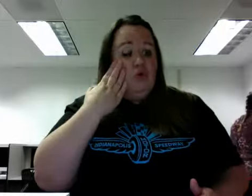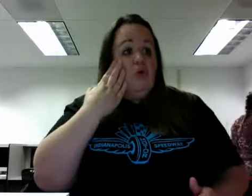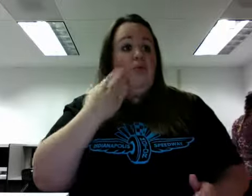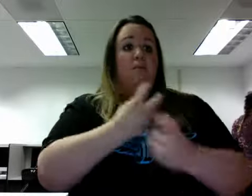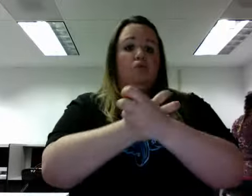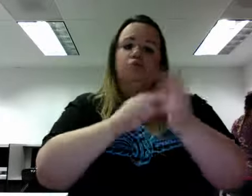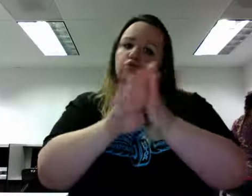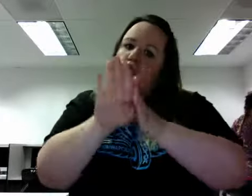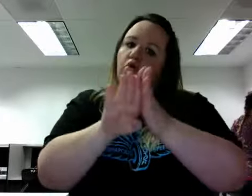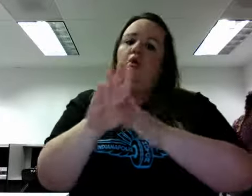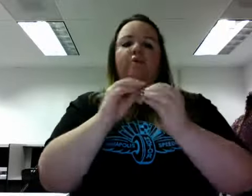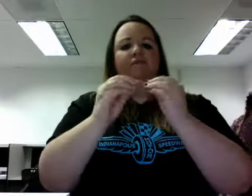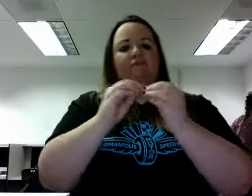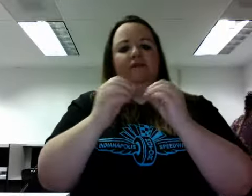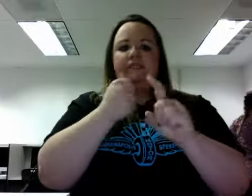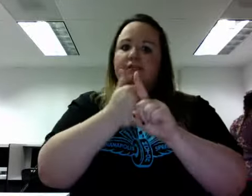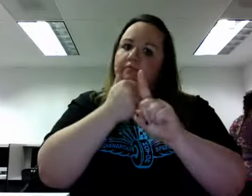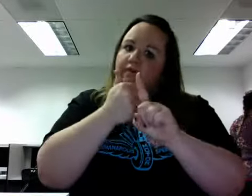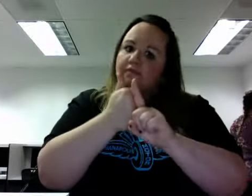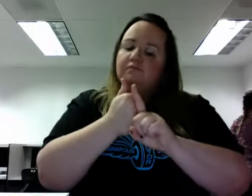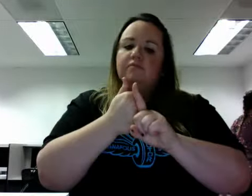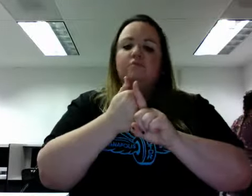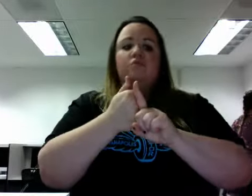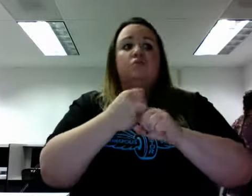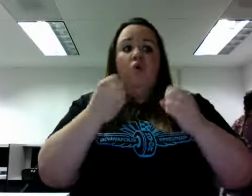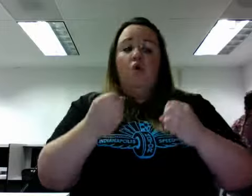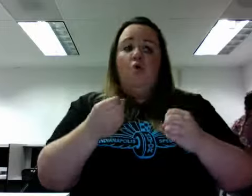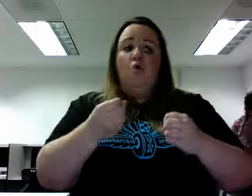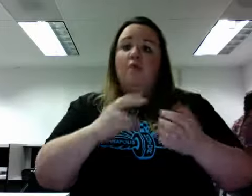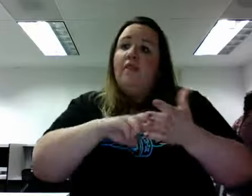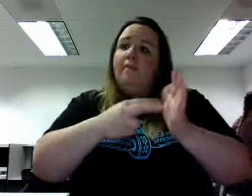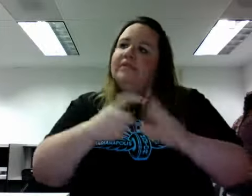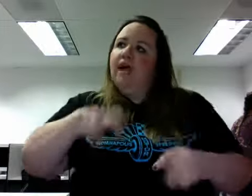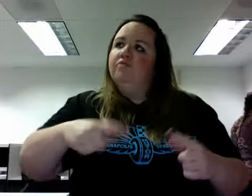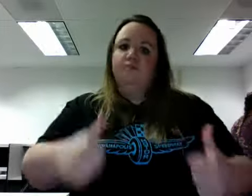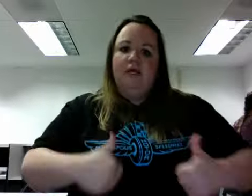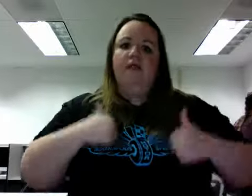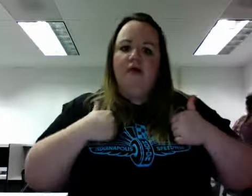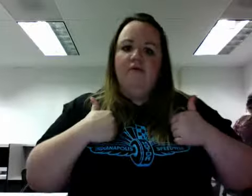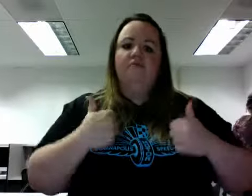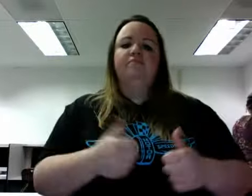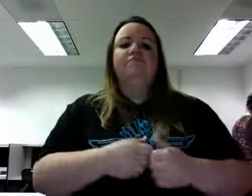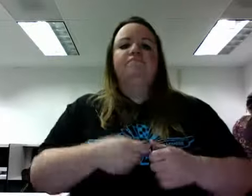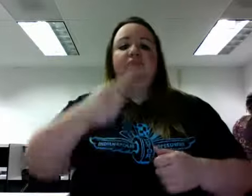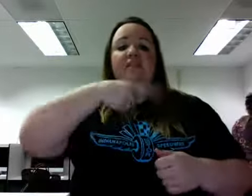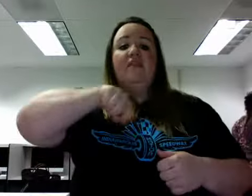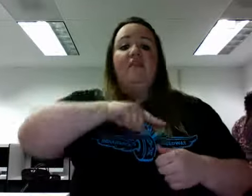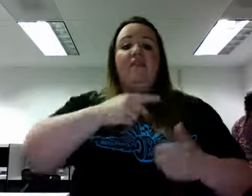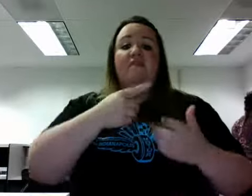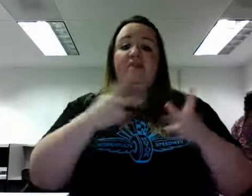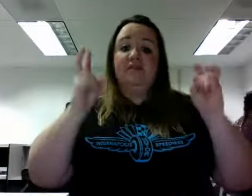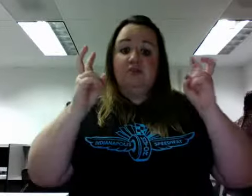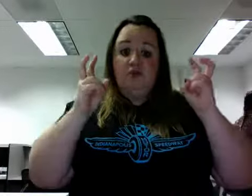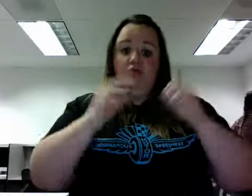right? Yeah. Okay, so we have to have living cells there to make this happen. Okay, this is called compact bone. Let's go down a little bit further here.